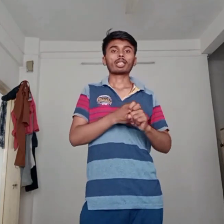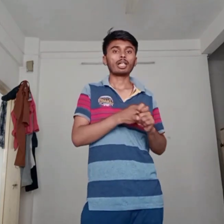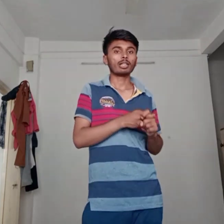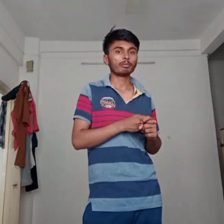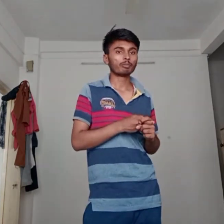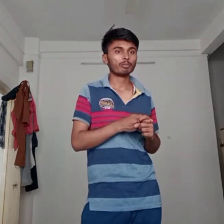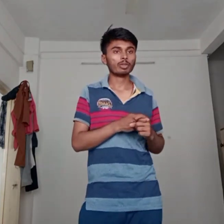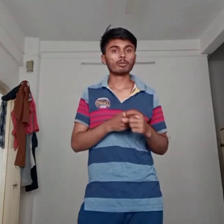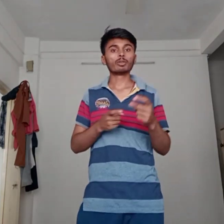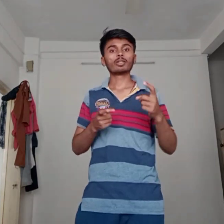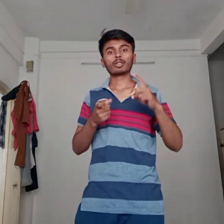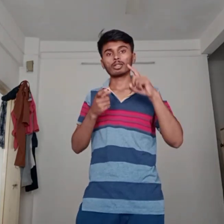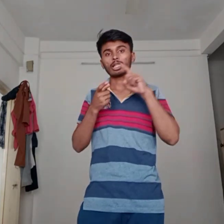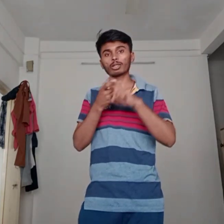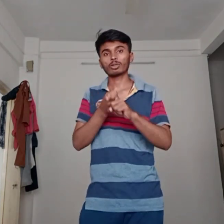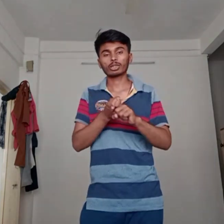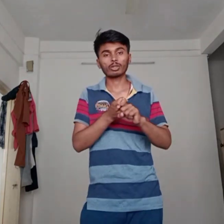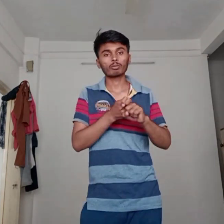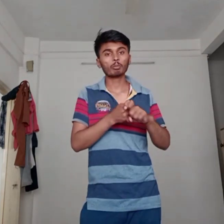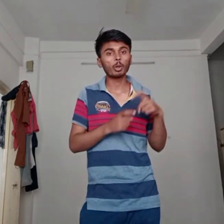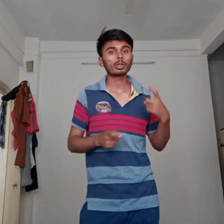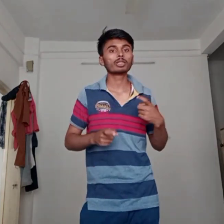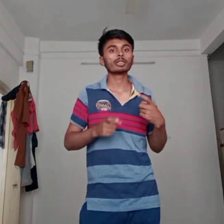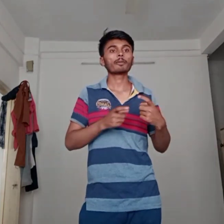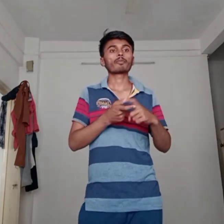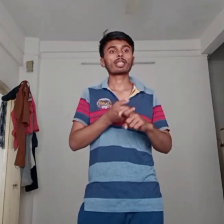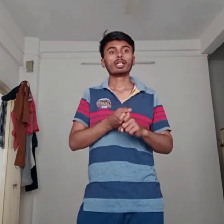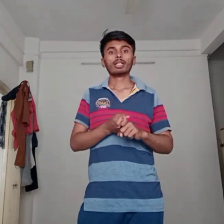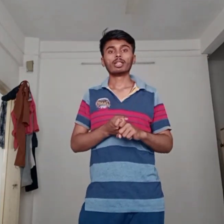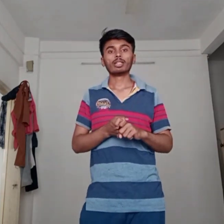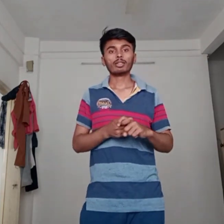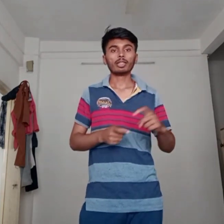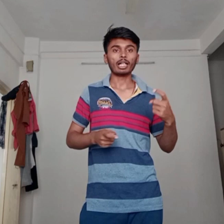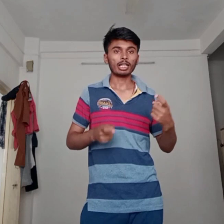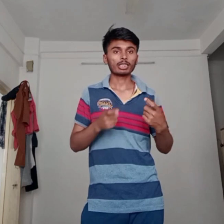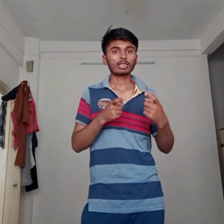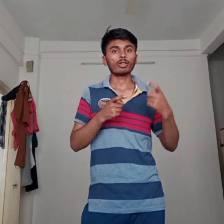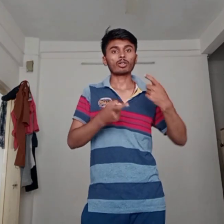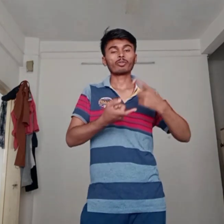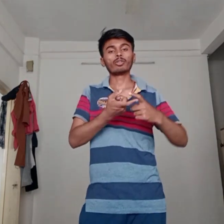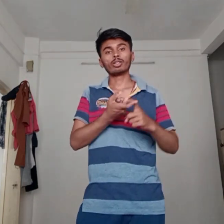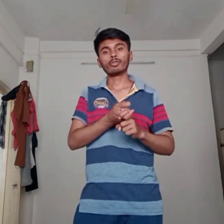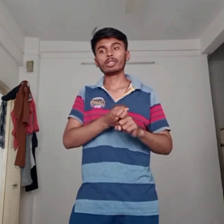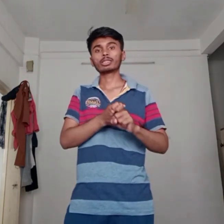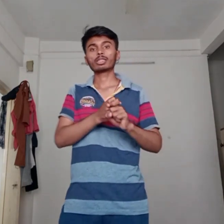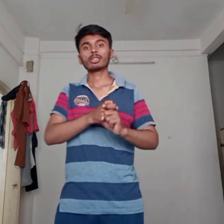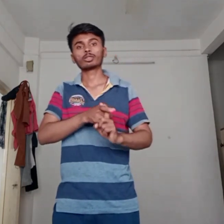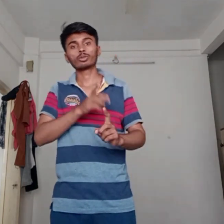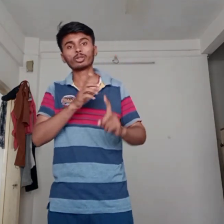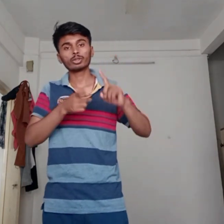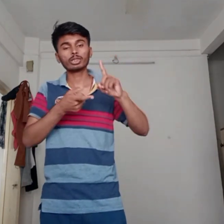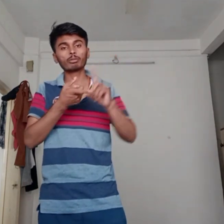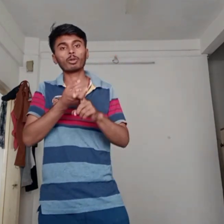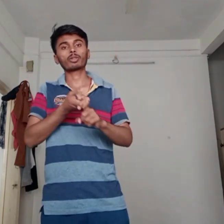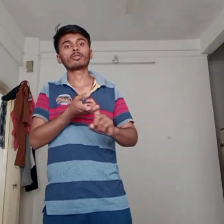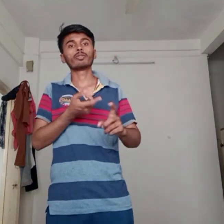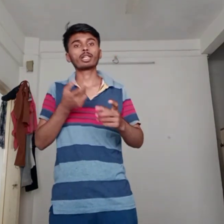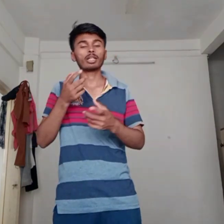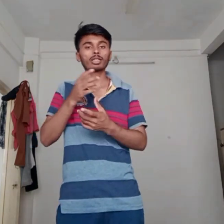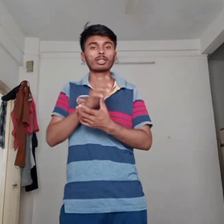uh, high cholesterol block the artery or veins. So due to this block, we can't